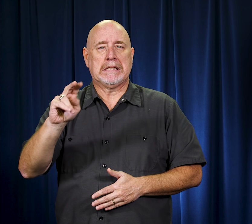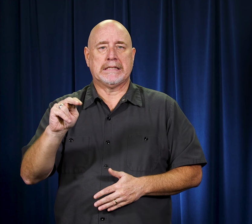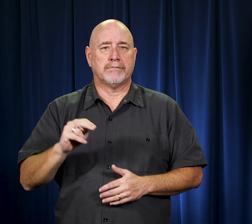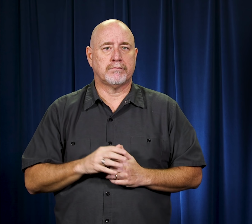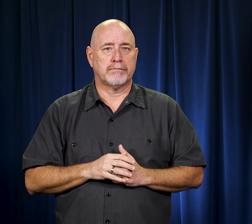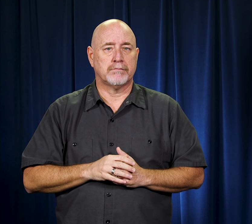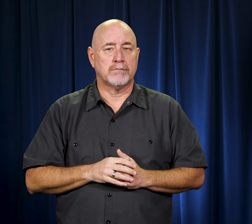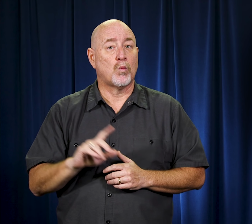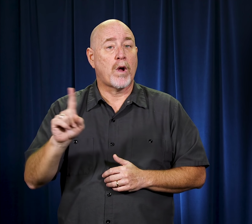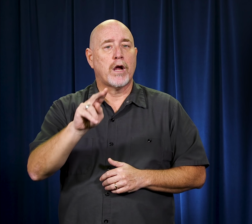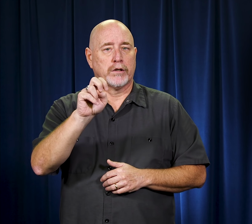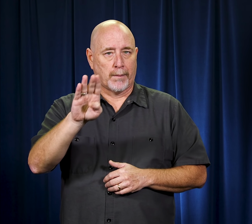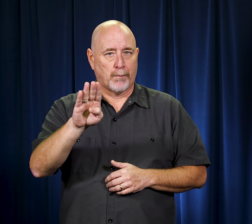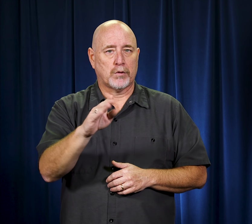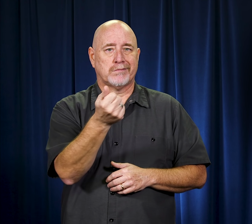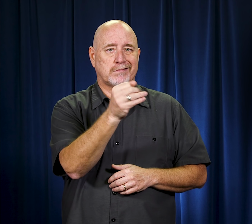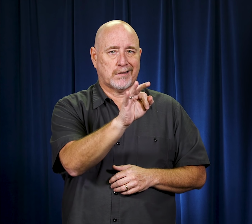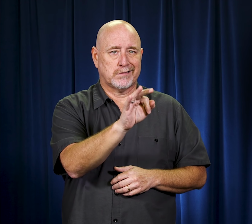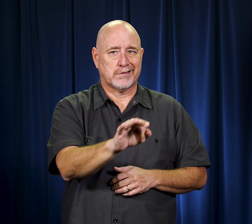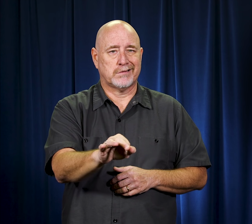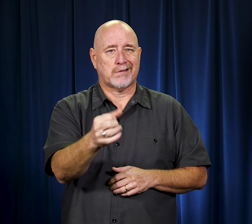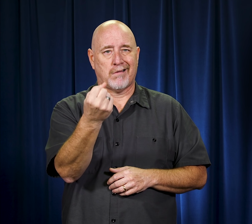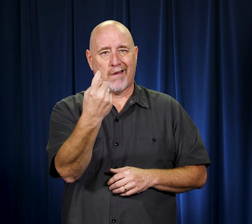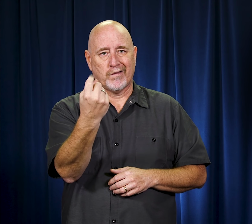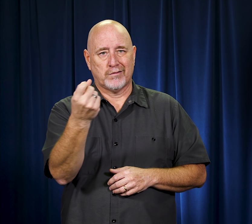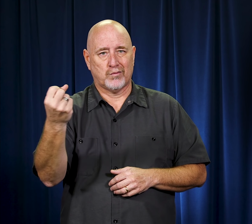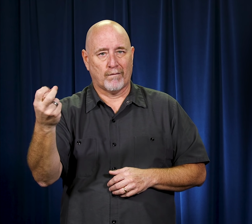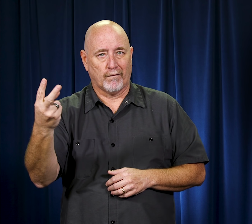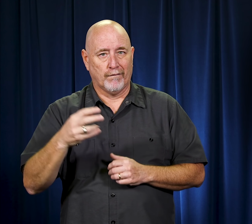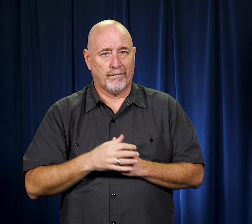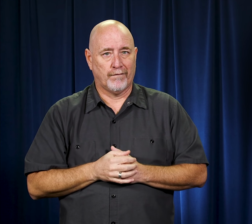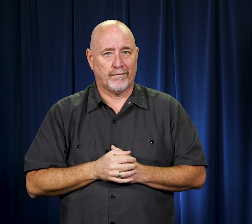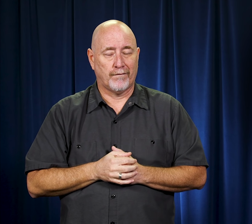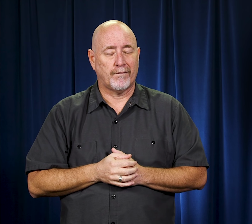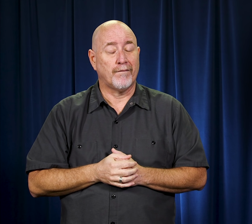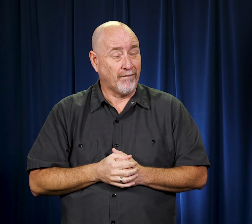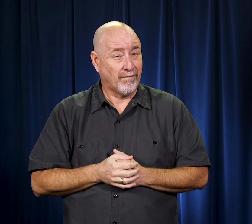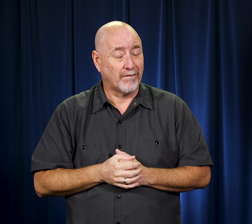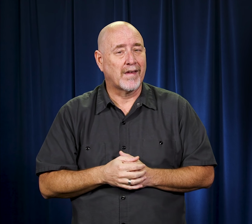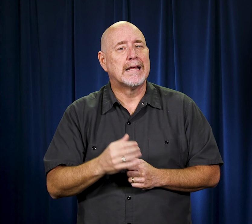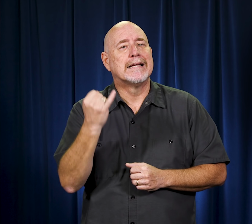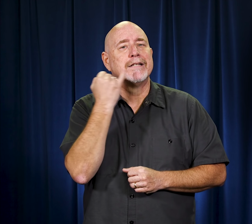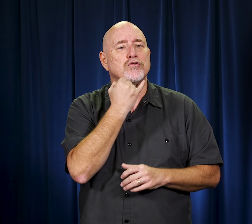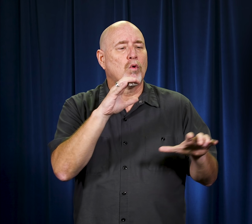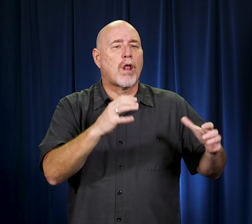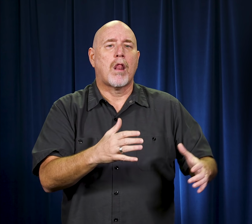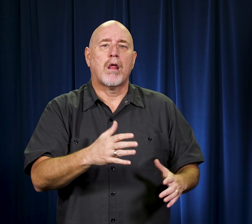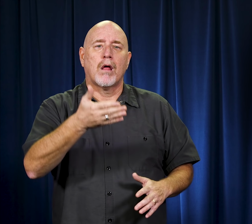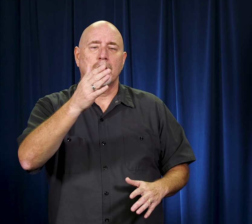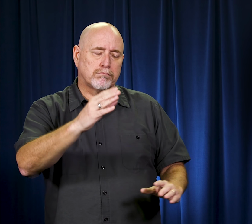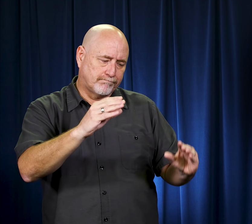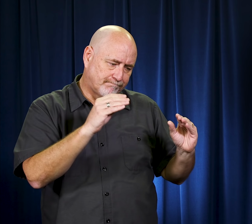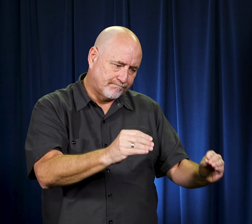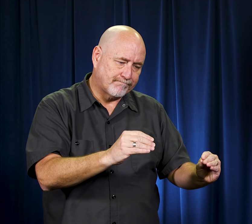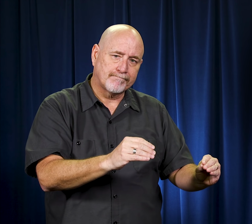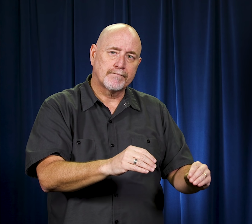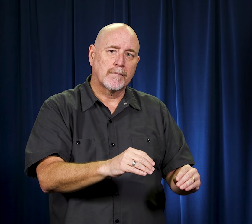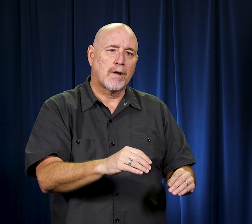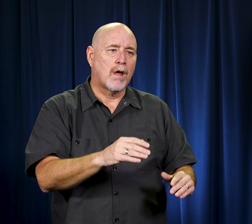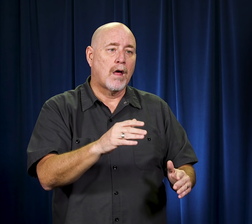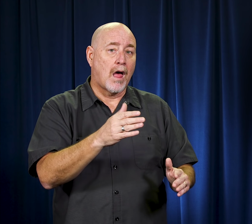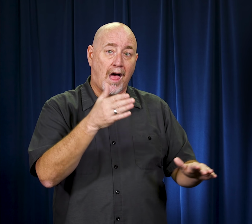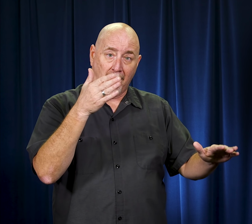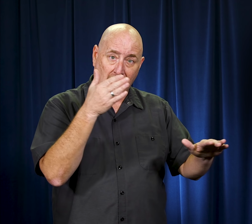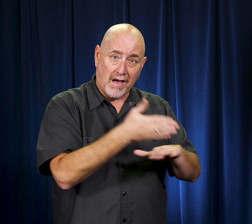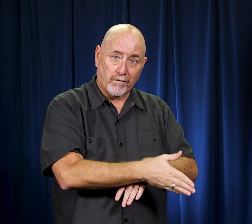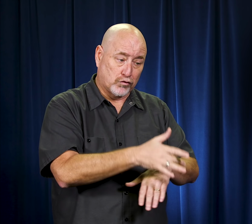be clean." You'll find that in Numbers chapter 19, verses 11 and 12. You see, the Israelites were instructed to